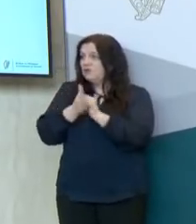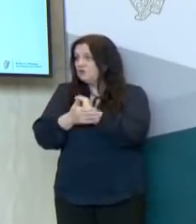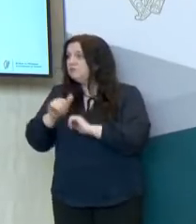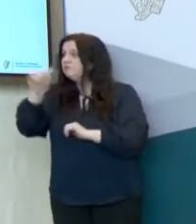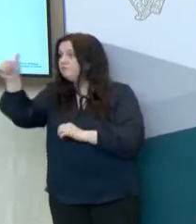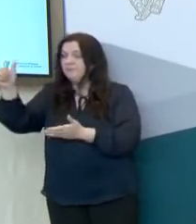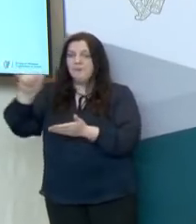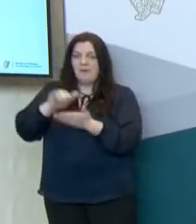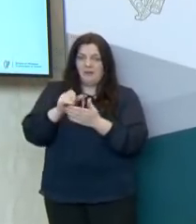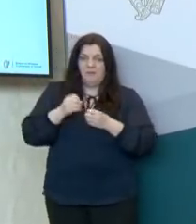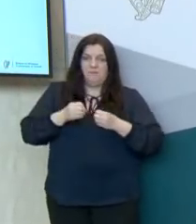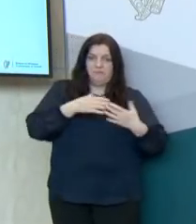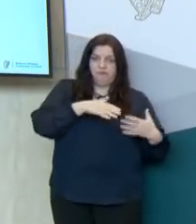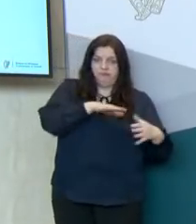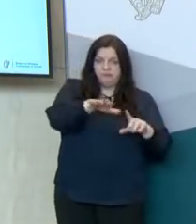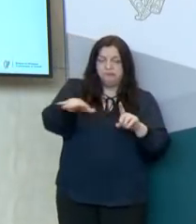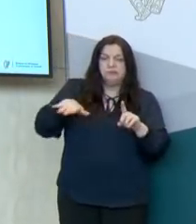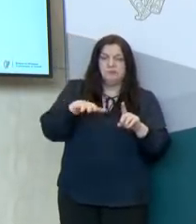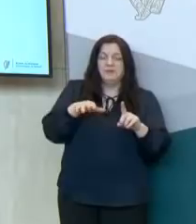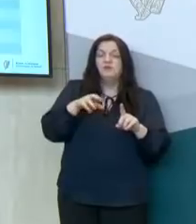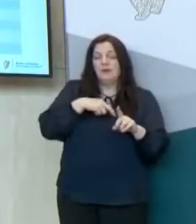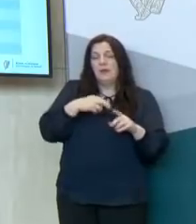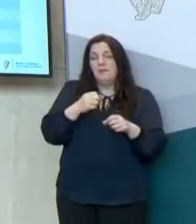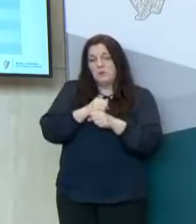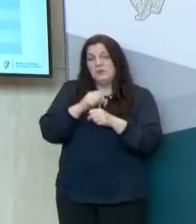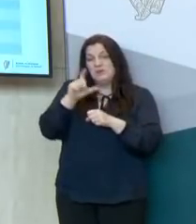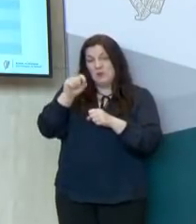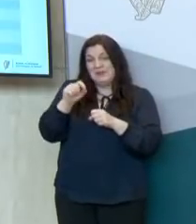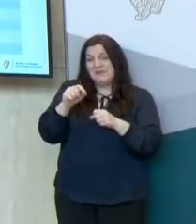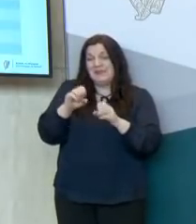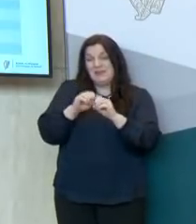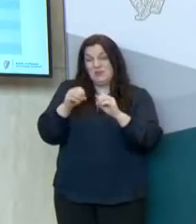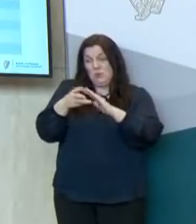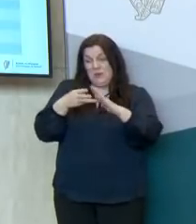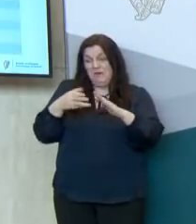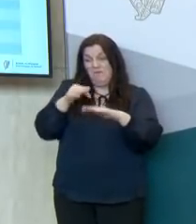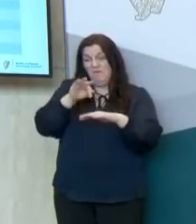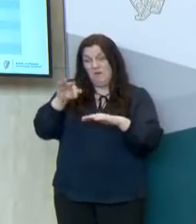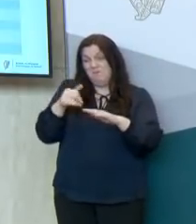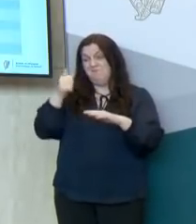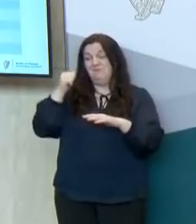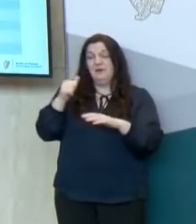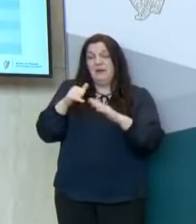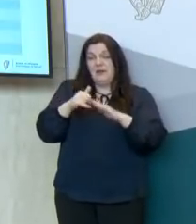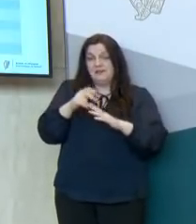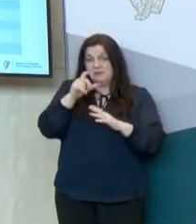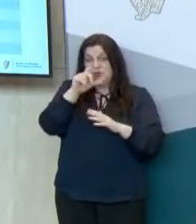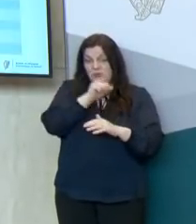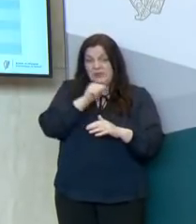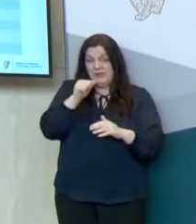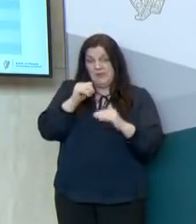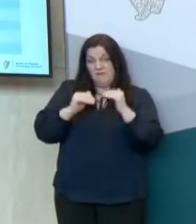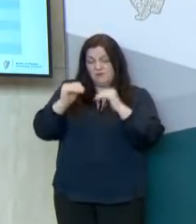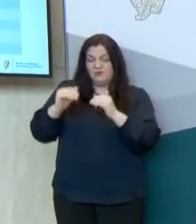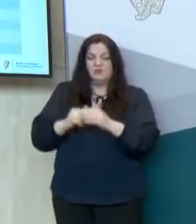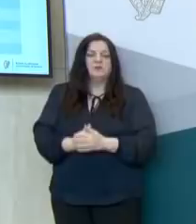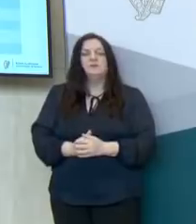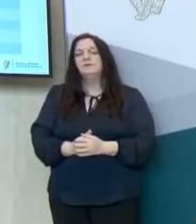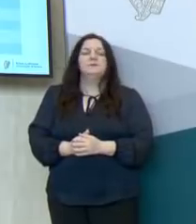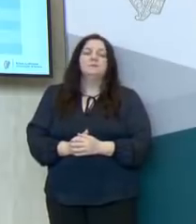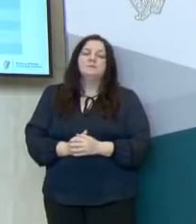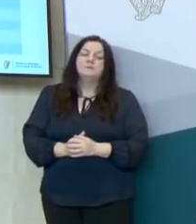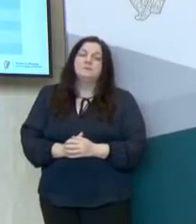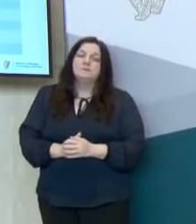20 in the week up to last Sunday. So this sense of stability in